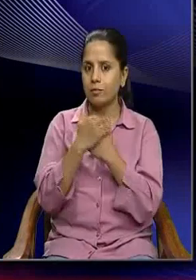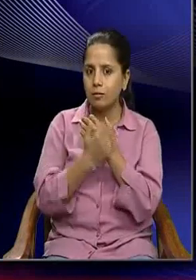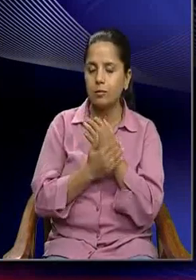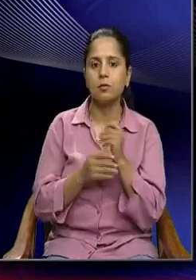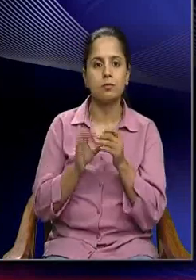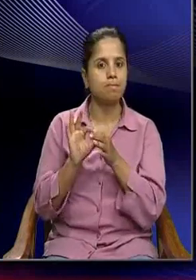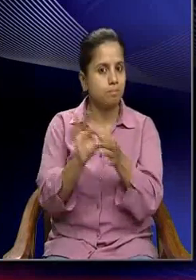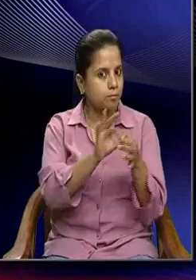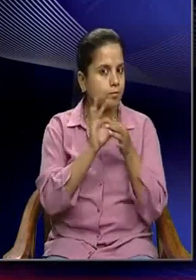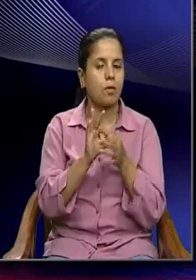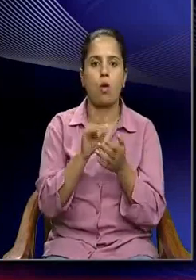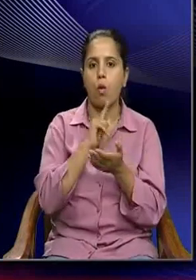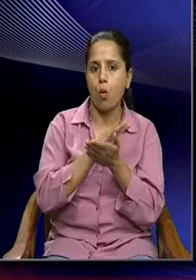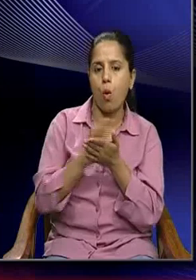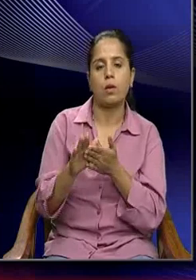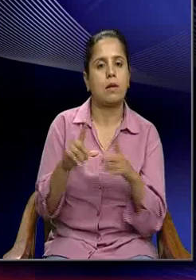life.